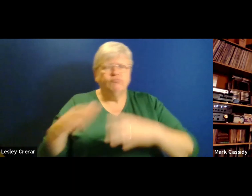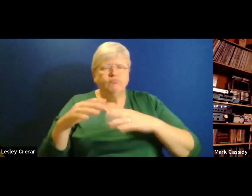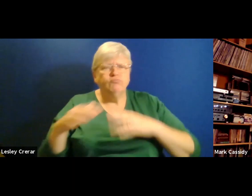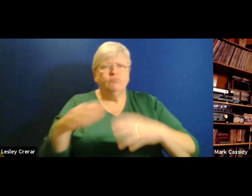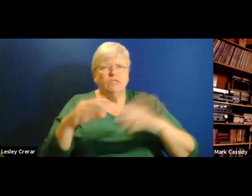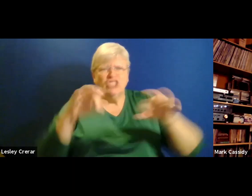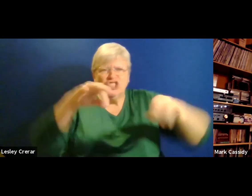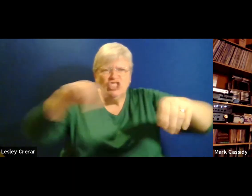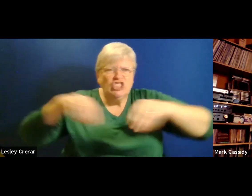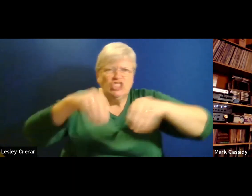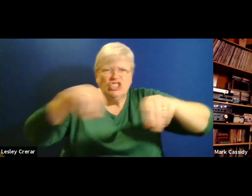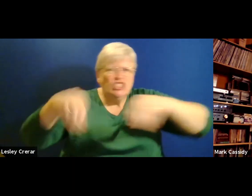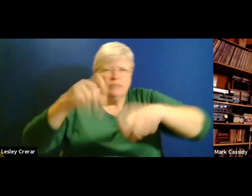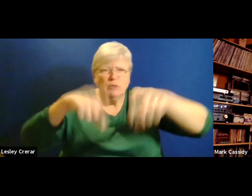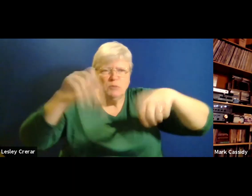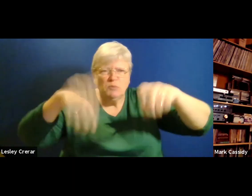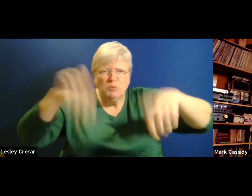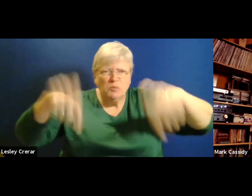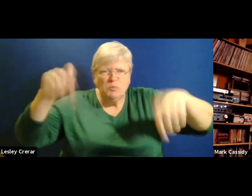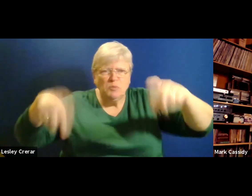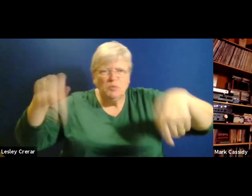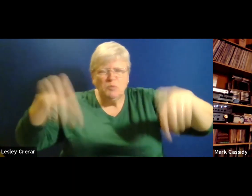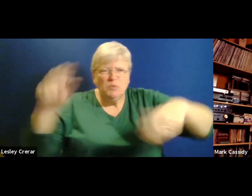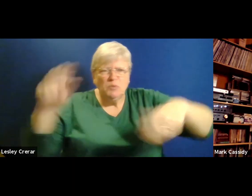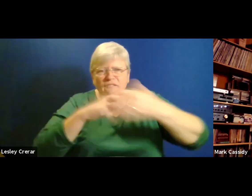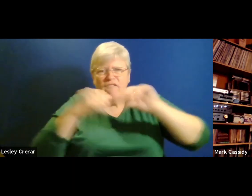granules bouncing like beach balls from the shore.